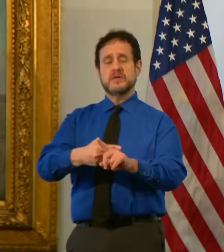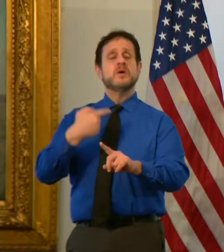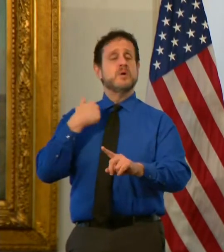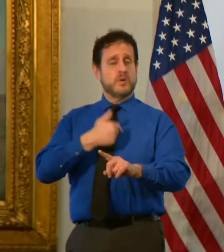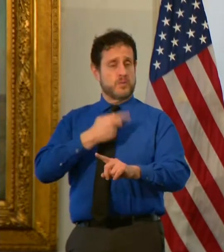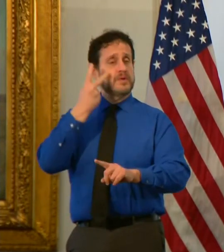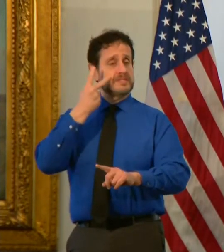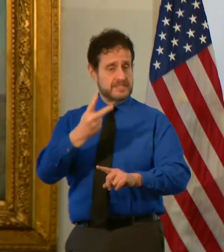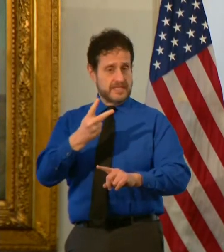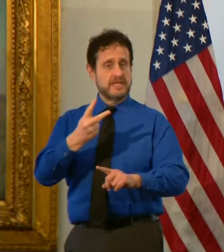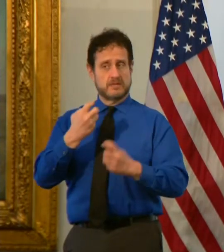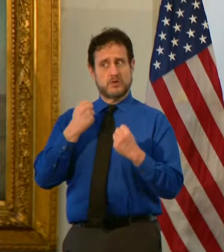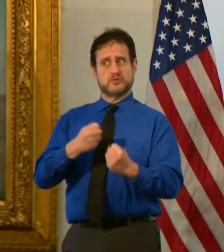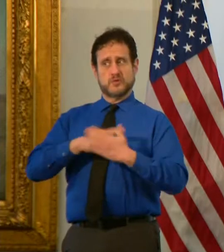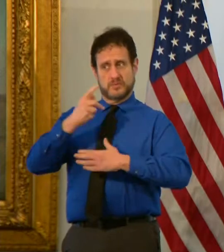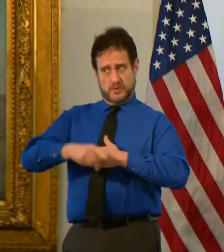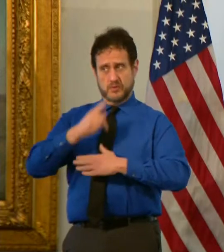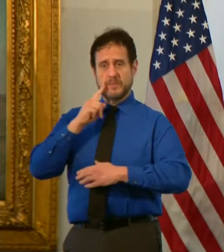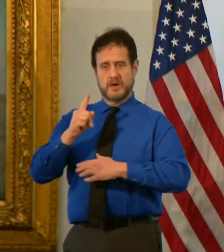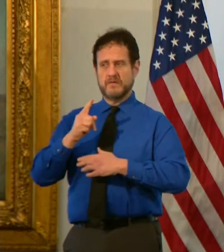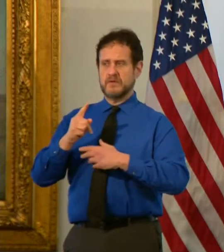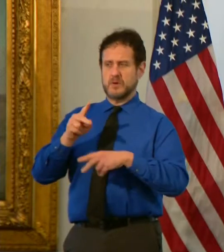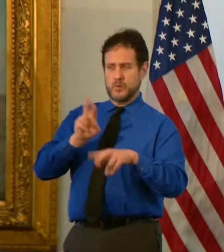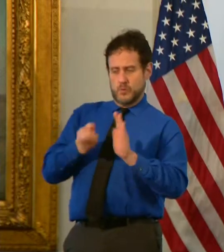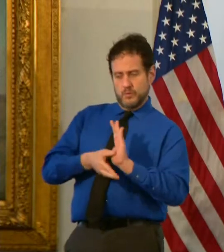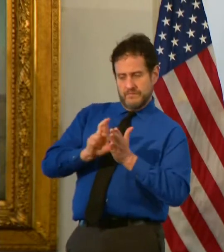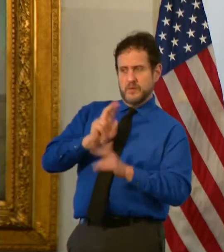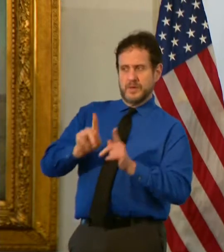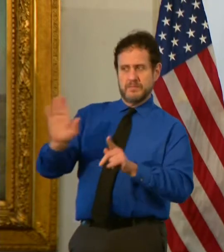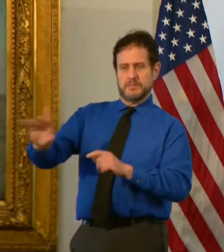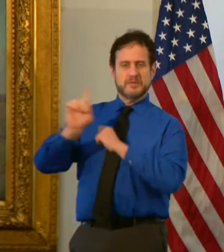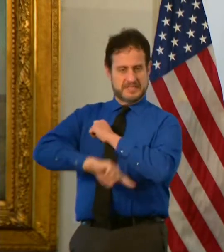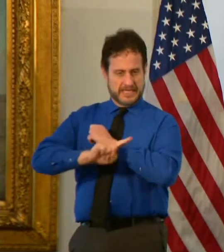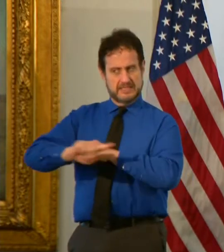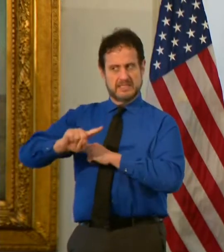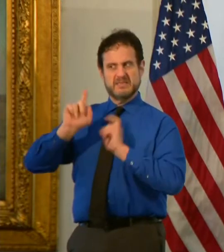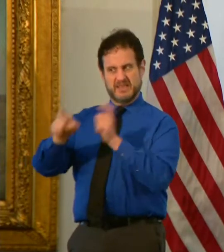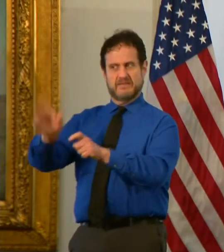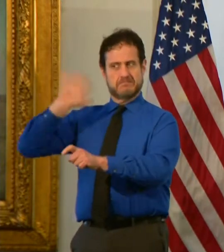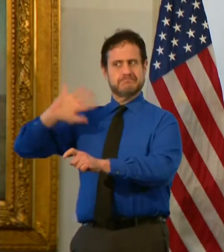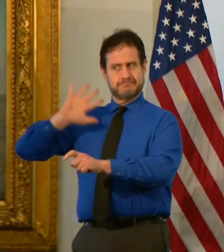or see a robust program of sentencing review coming from our office.